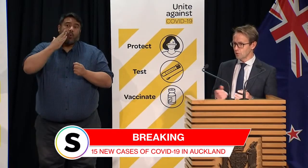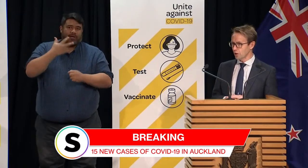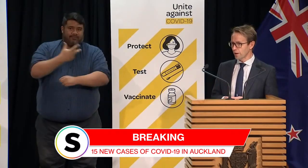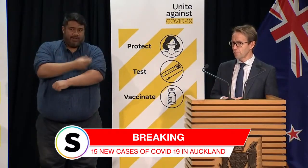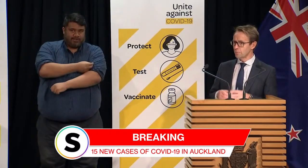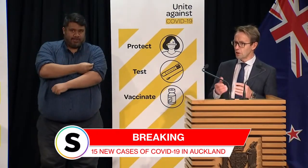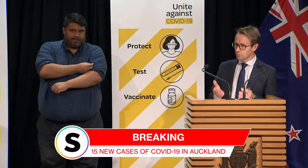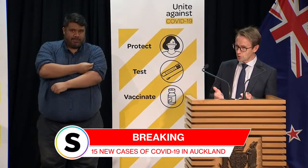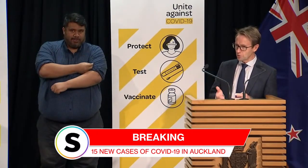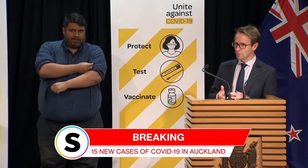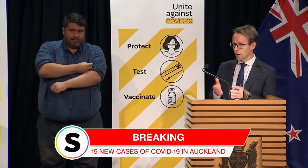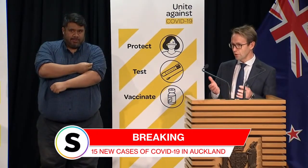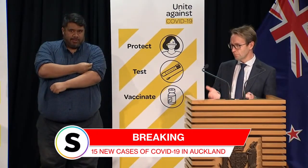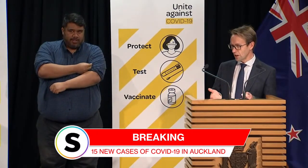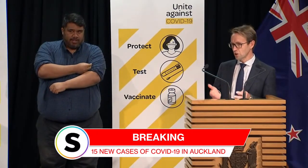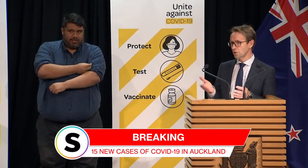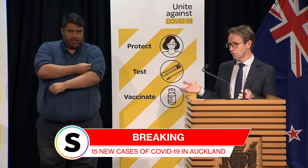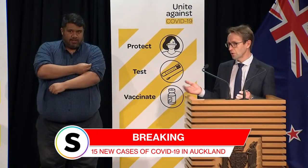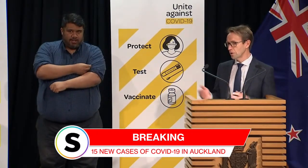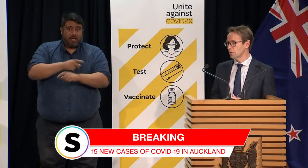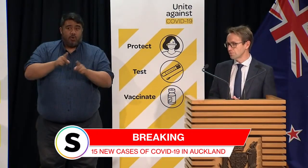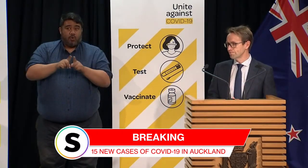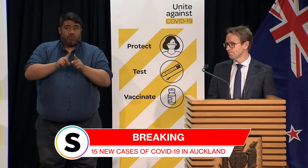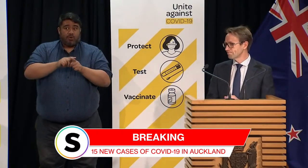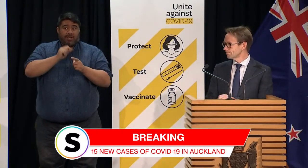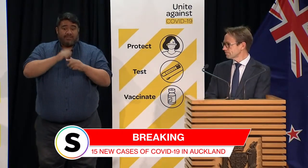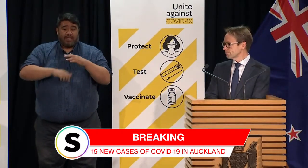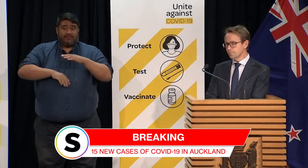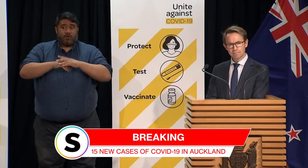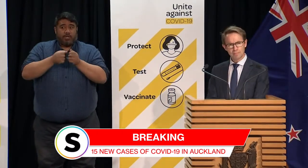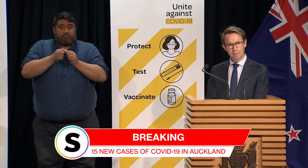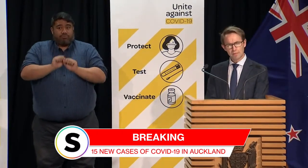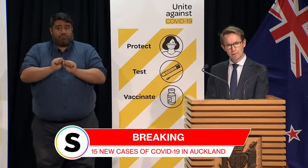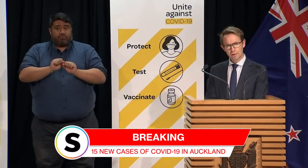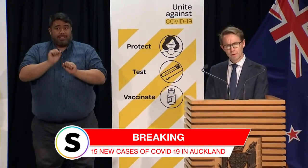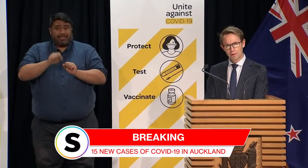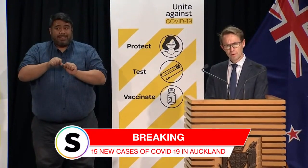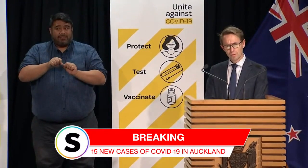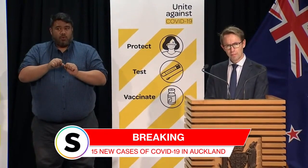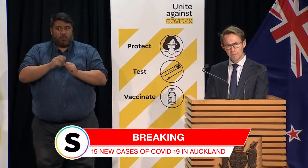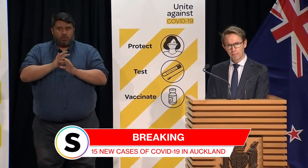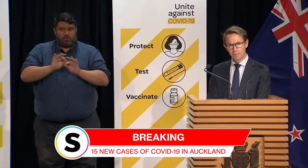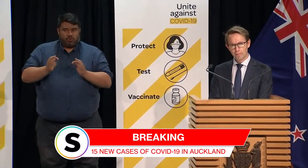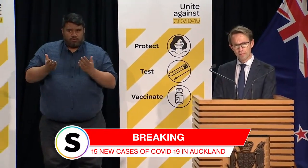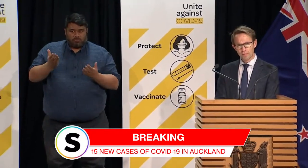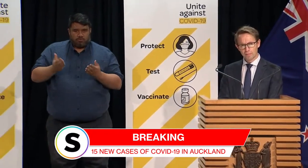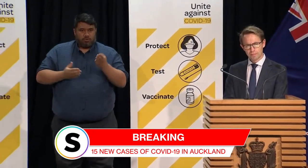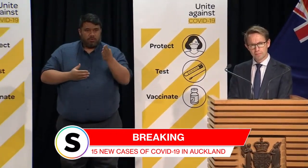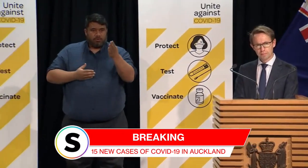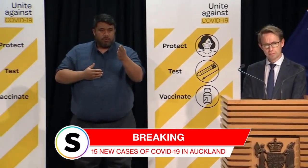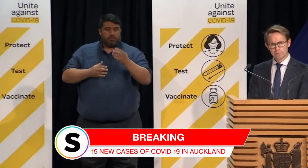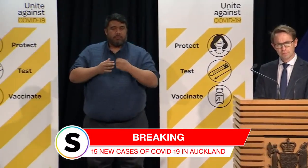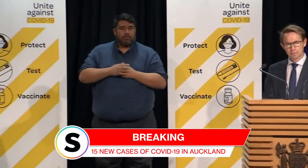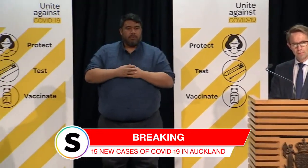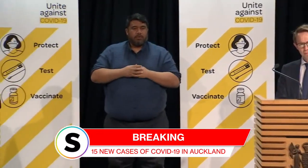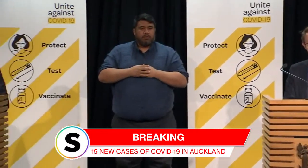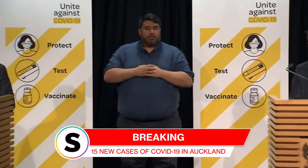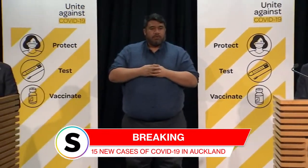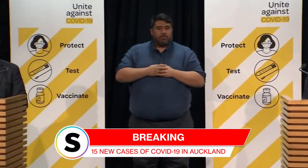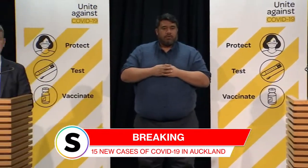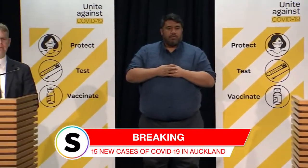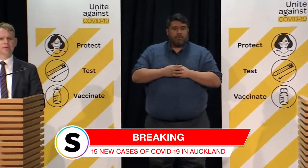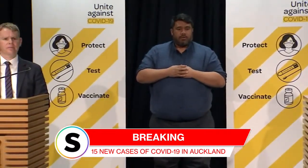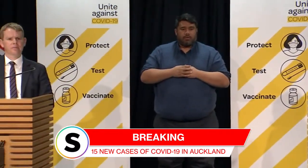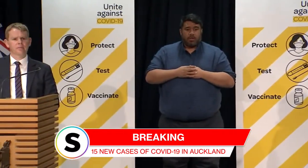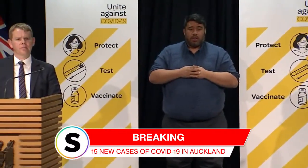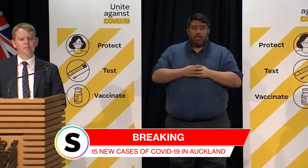and whether or not they may be immune, either partially or fully immune. Hospitality businesses feel like the new Delta 2 rules are